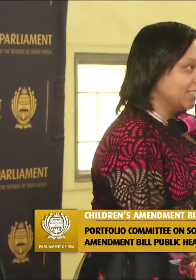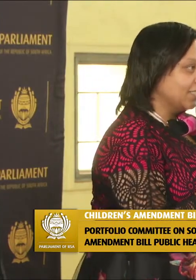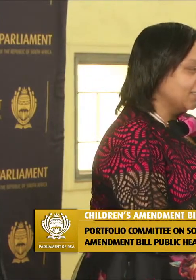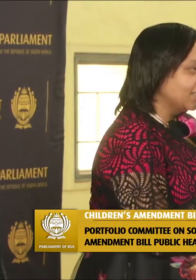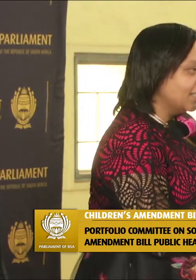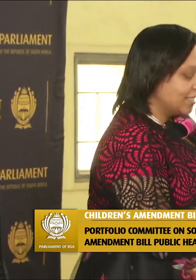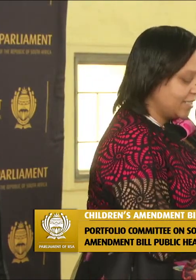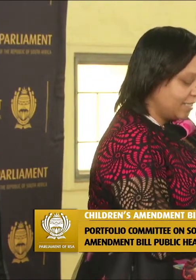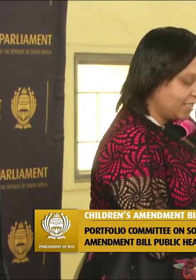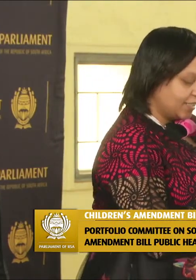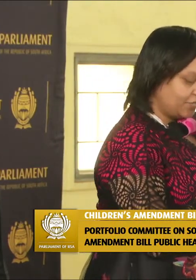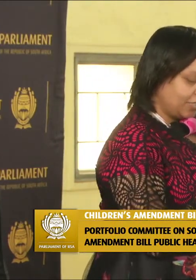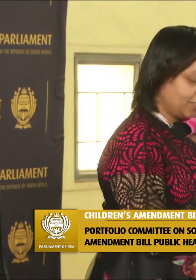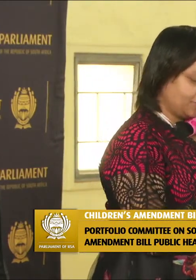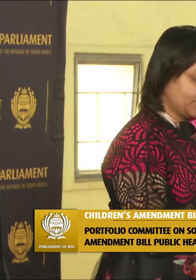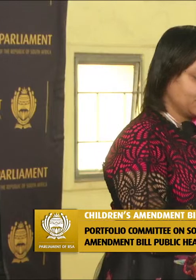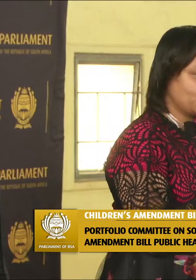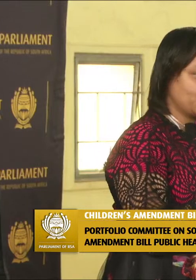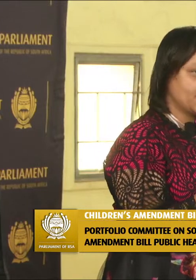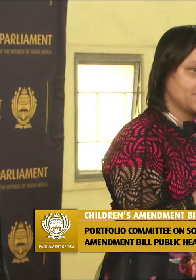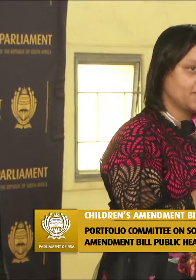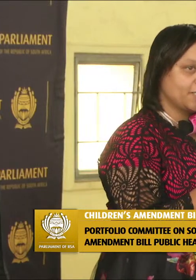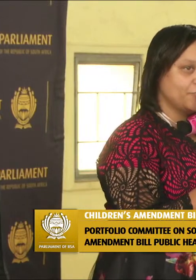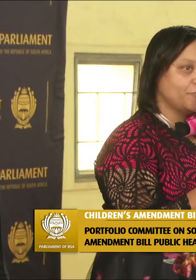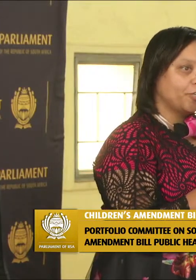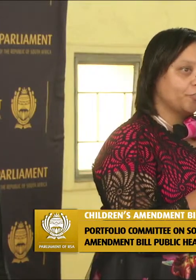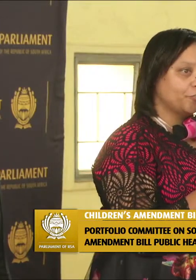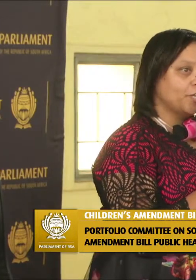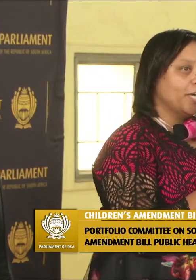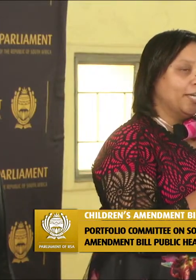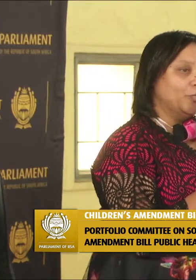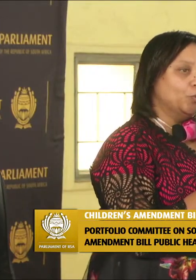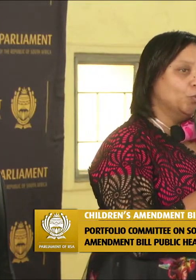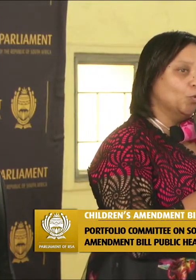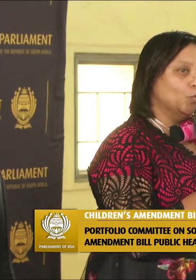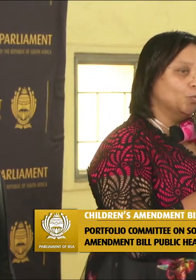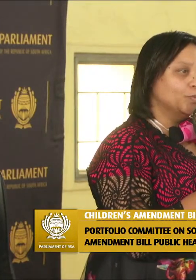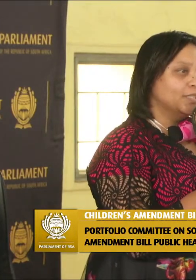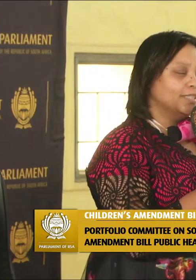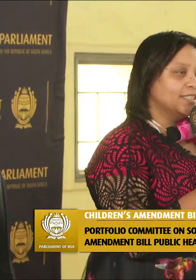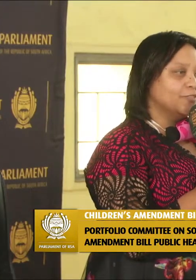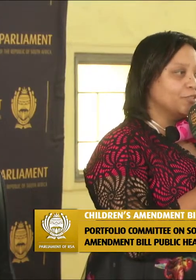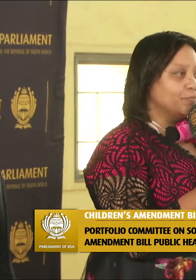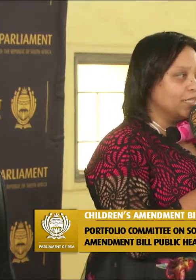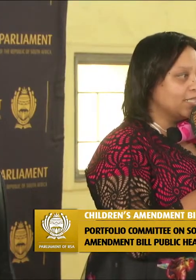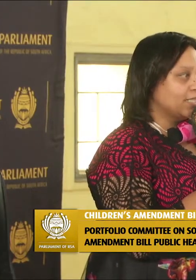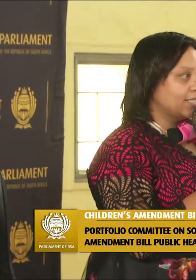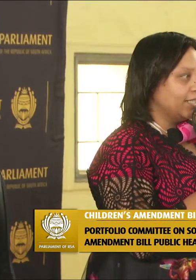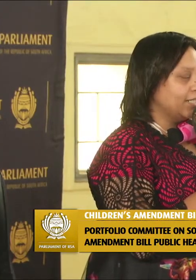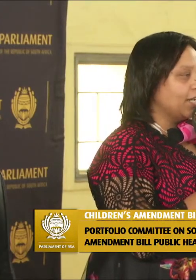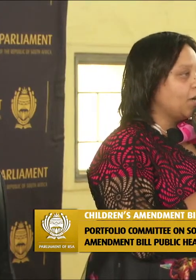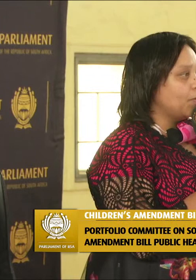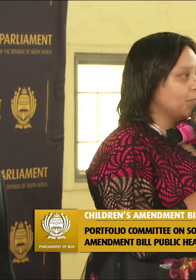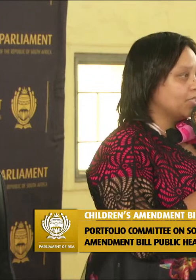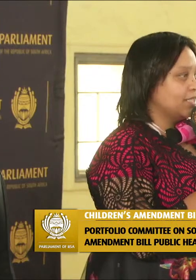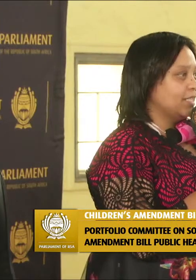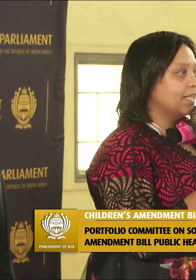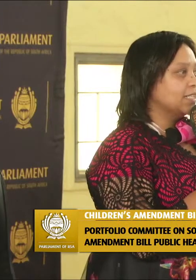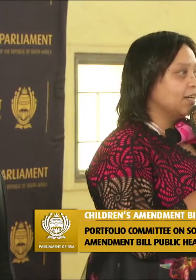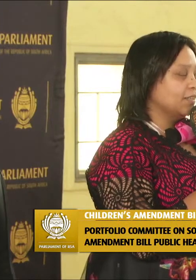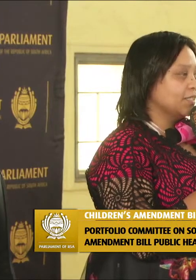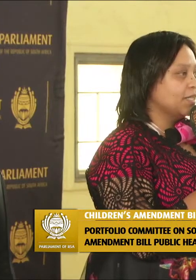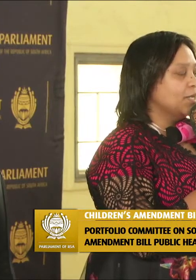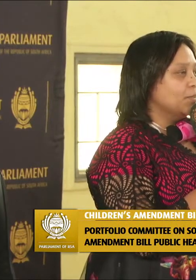julle te deel die kinderwet van 2005 en hoe om dit te verbeter en die gapings